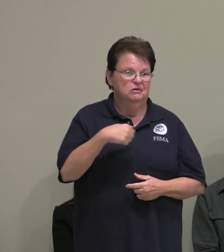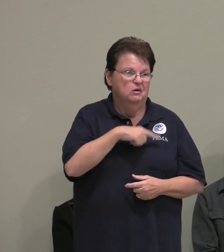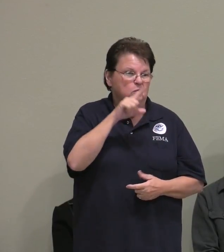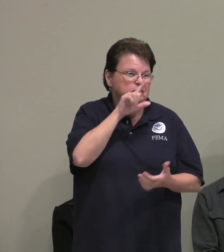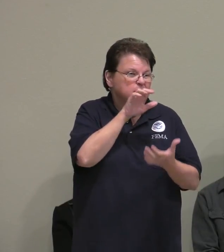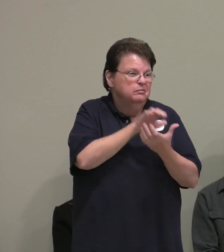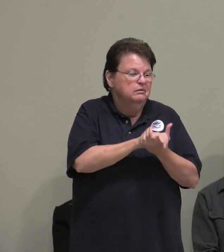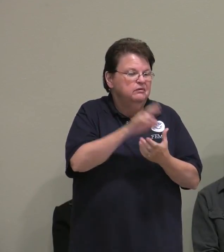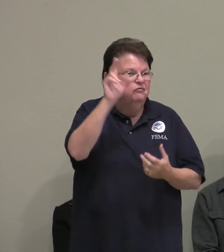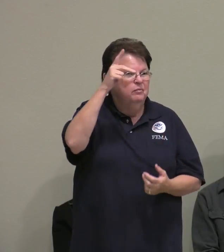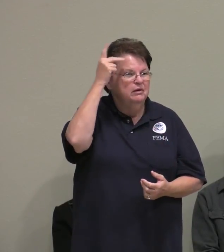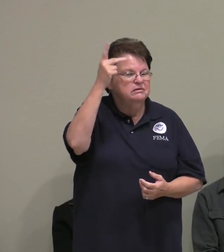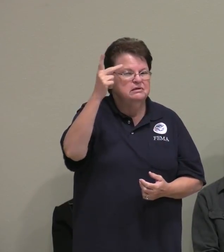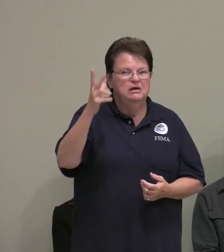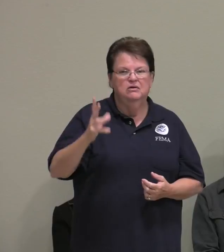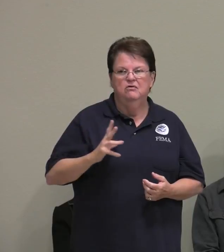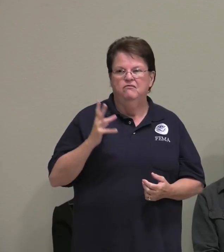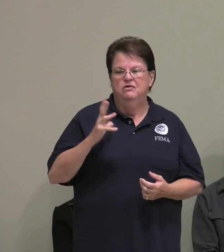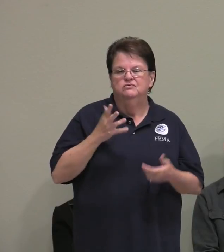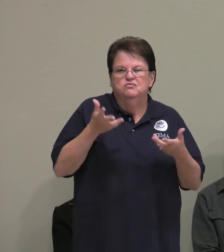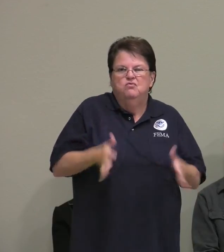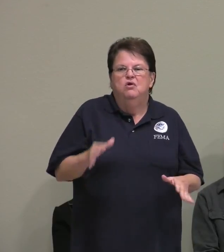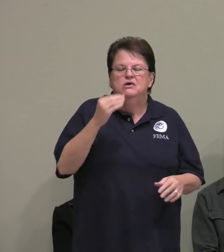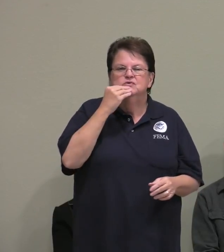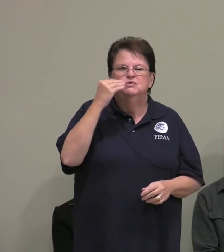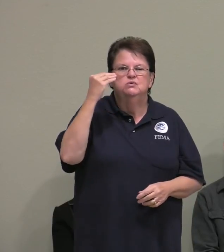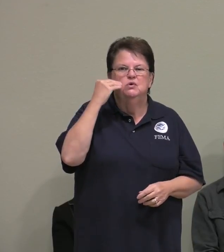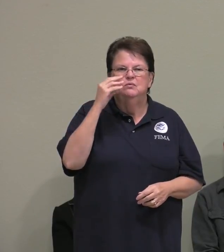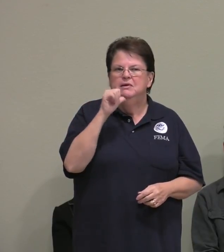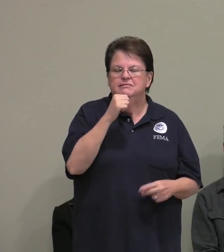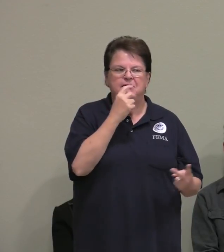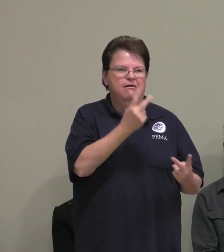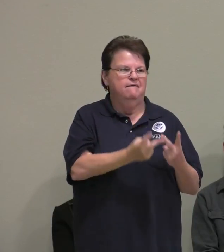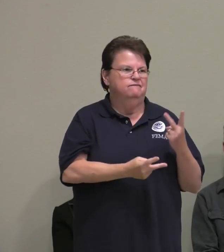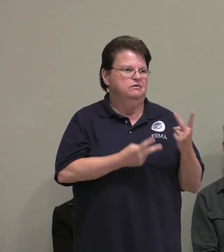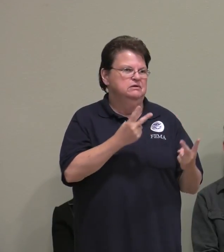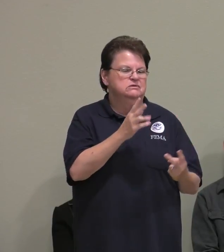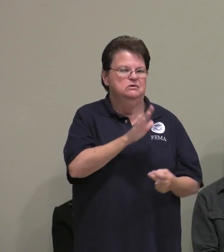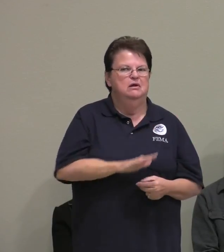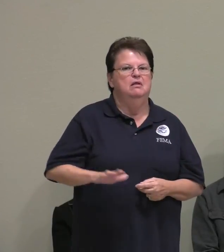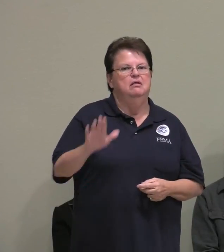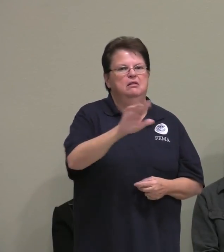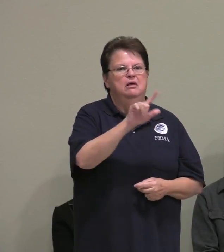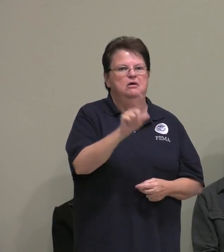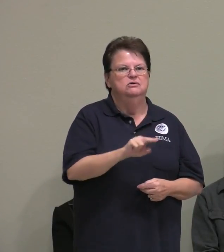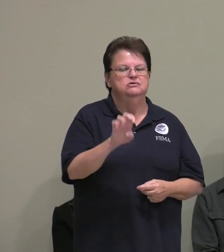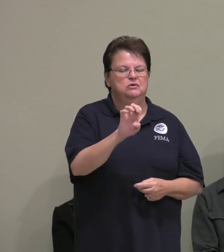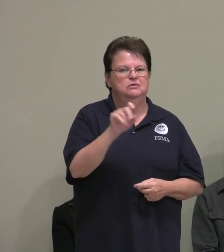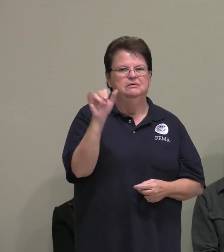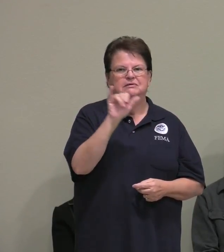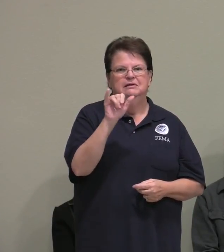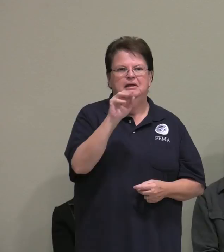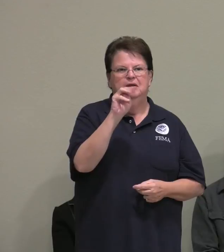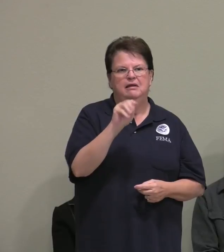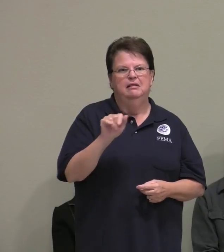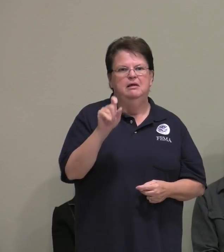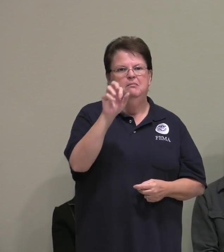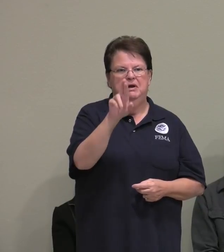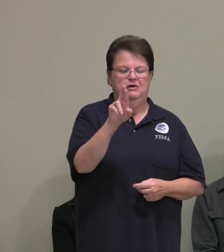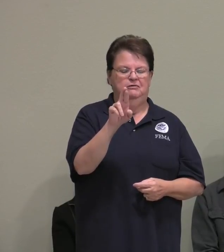to believe paradise officials who have lost homes have not visited their zones, such as the mayor?